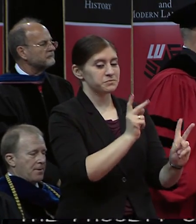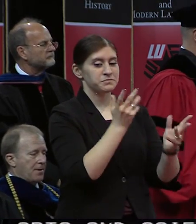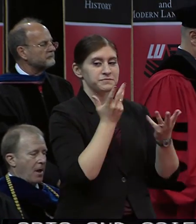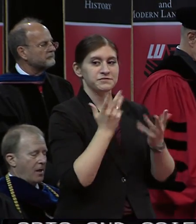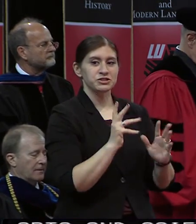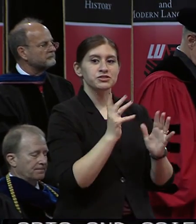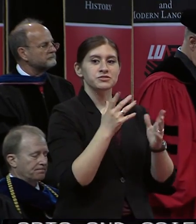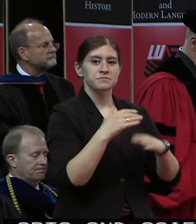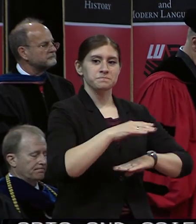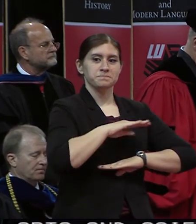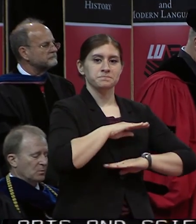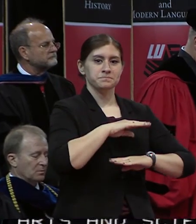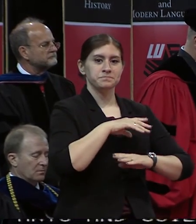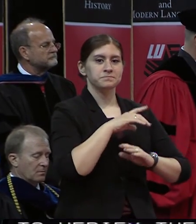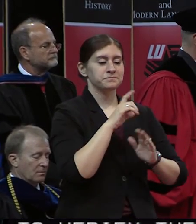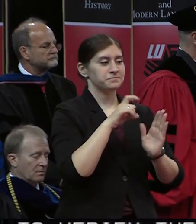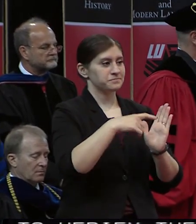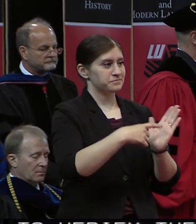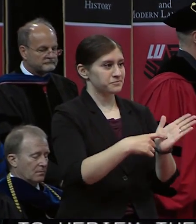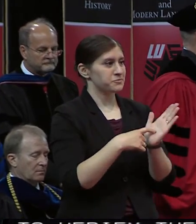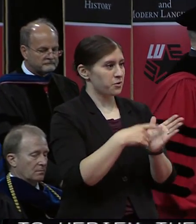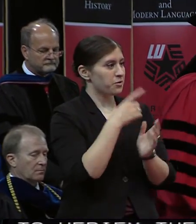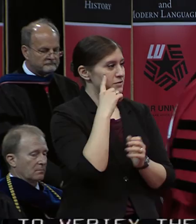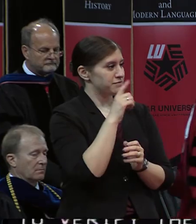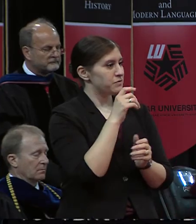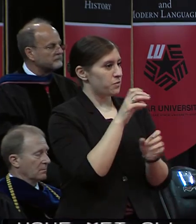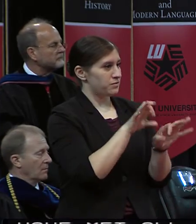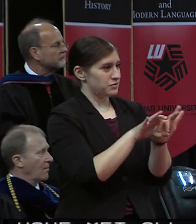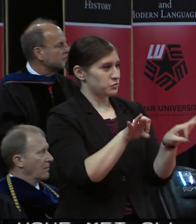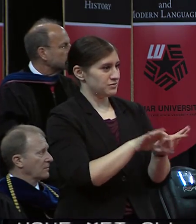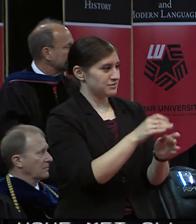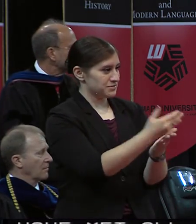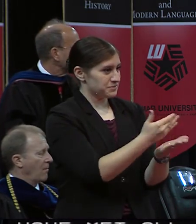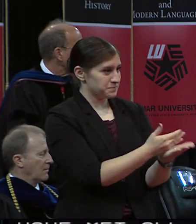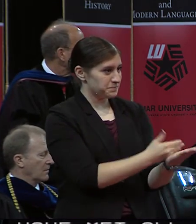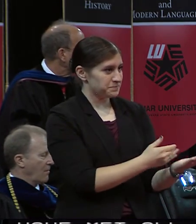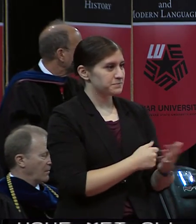of the requirements for their listed degrees.